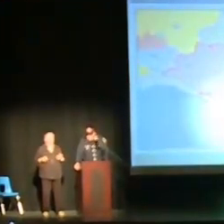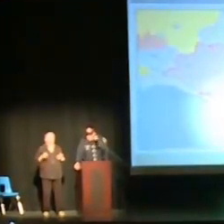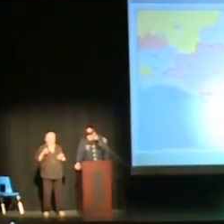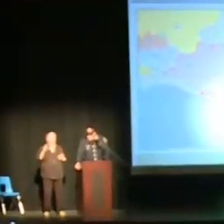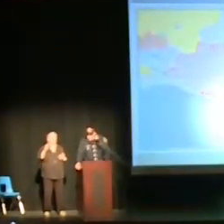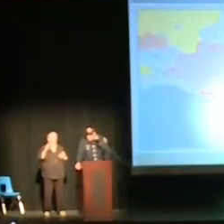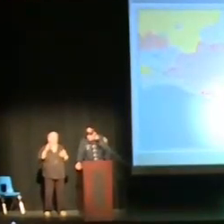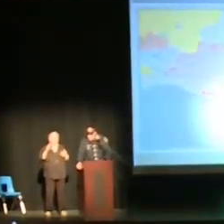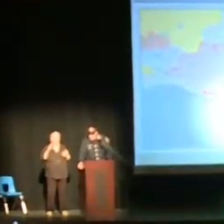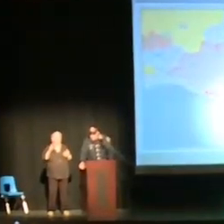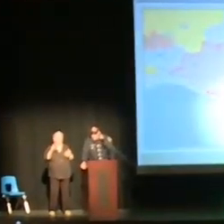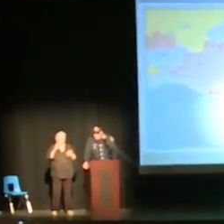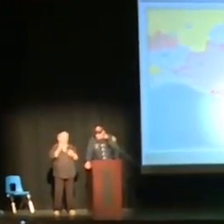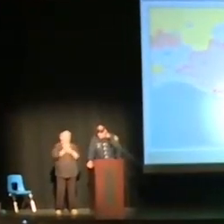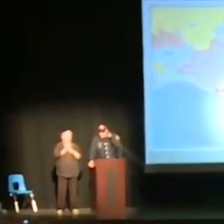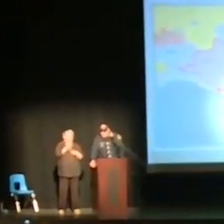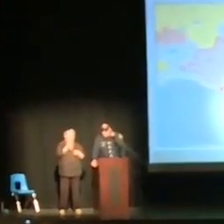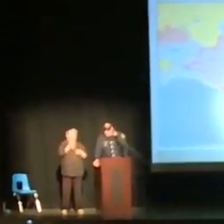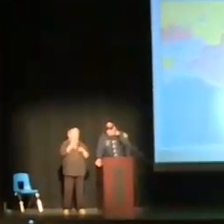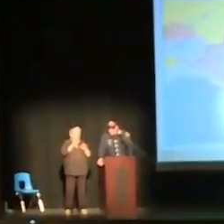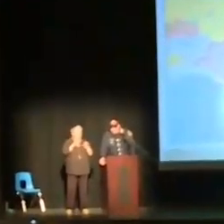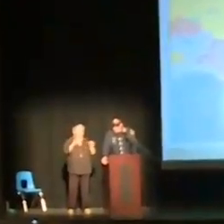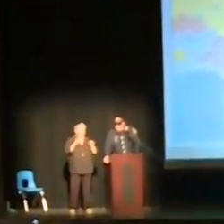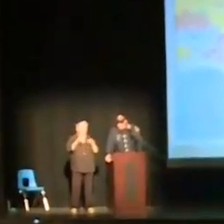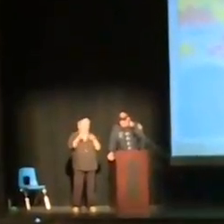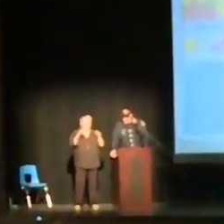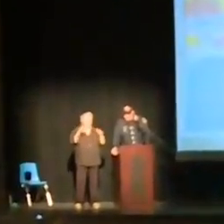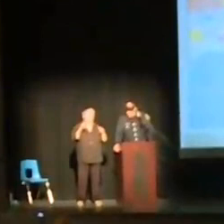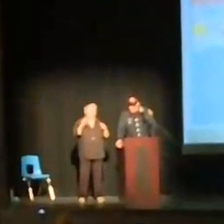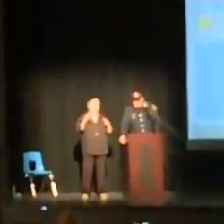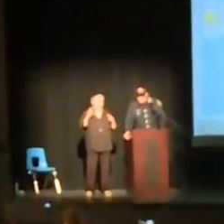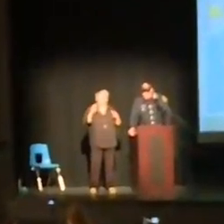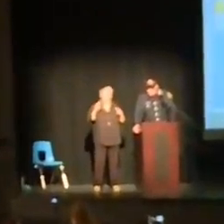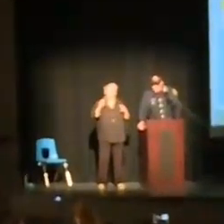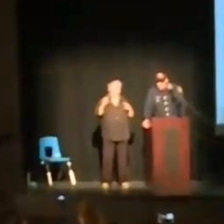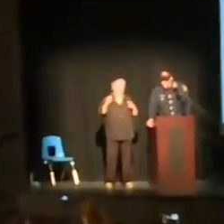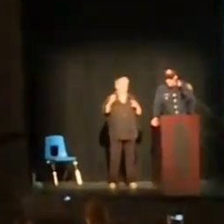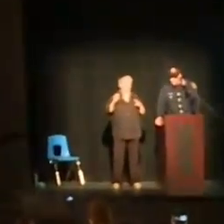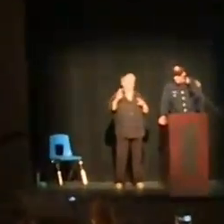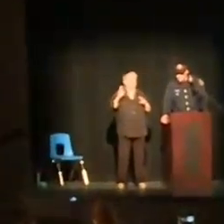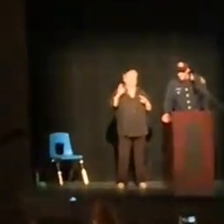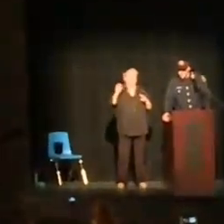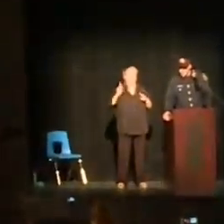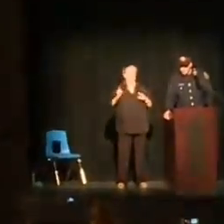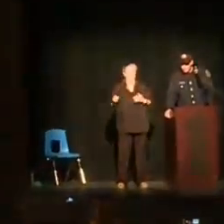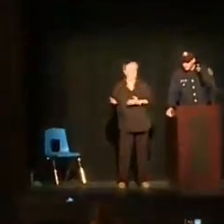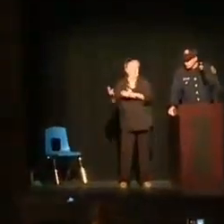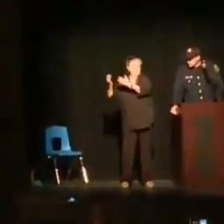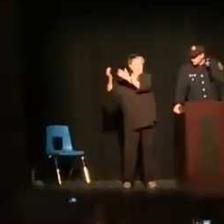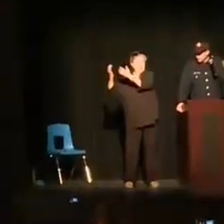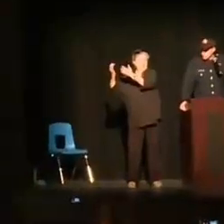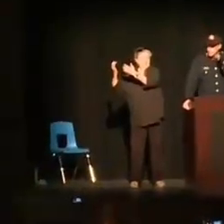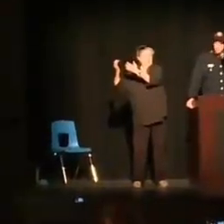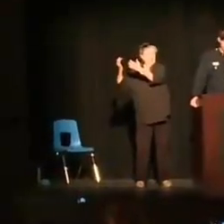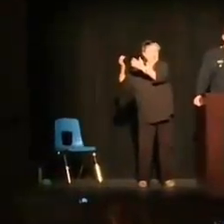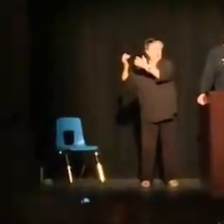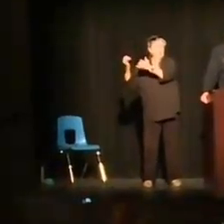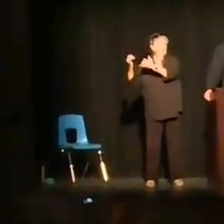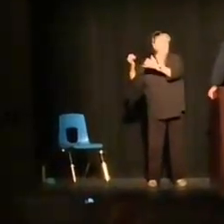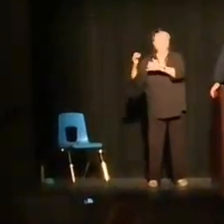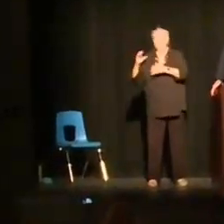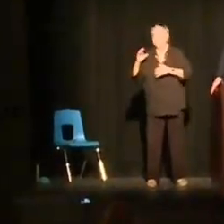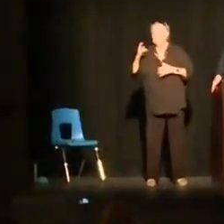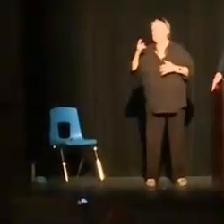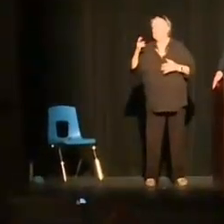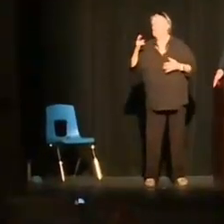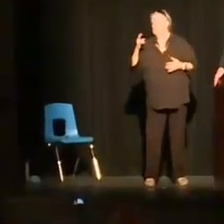So would it be correct to say that there's been no large-scale backfiring today on that western edge? Chief Childers,